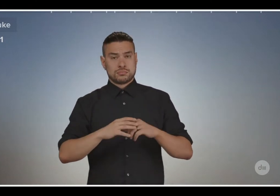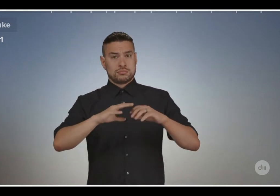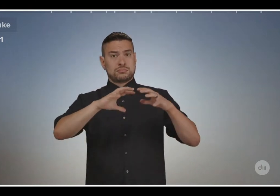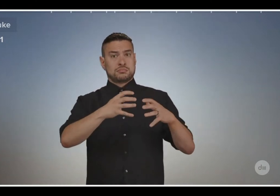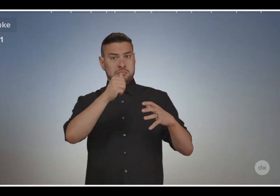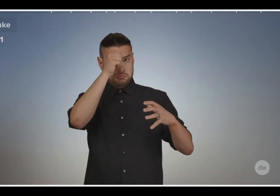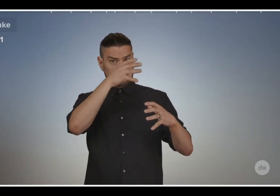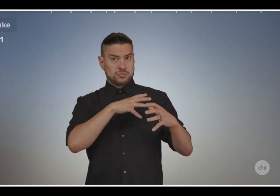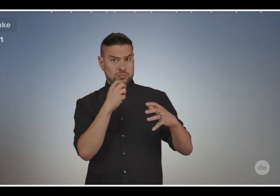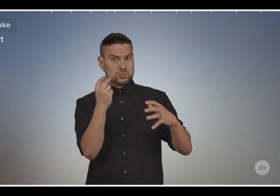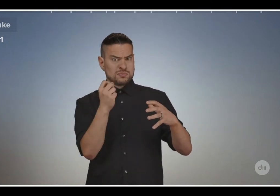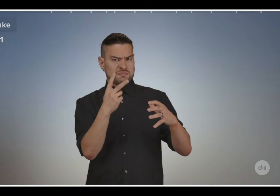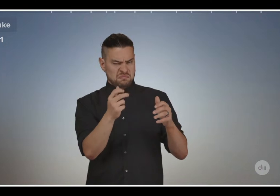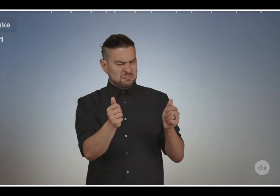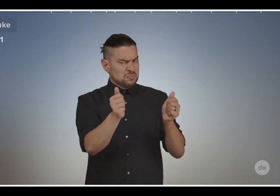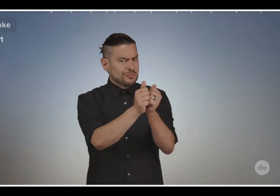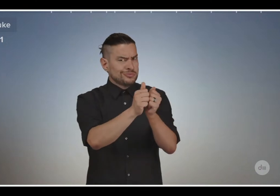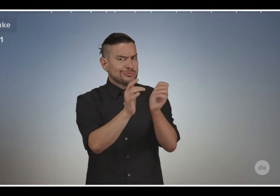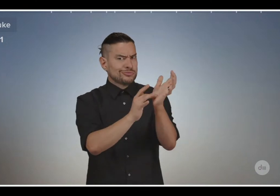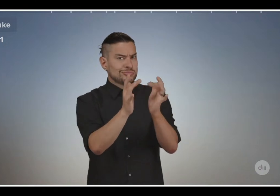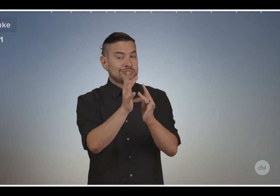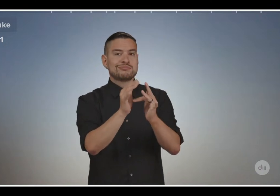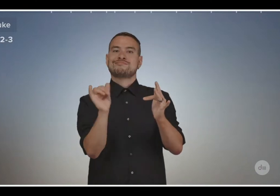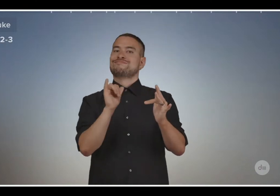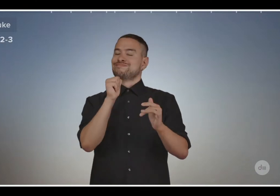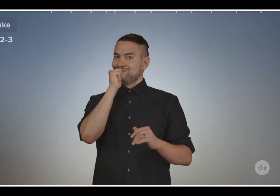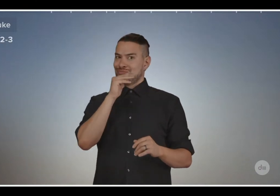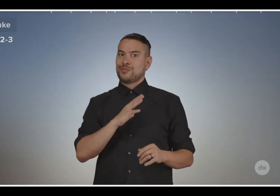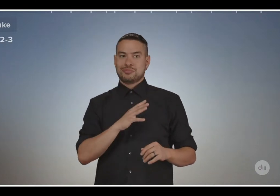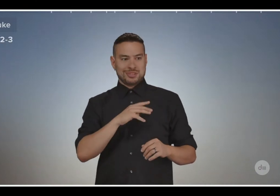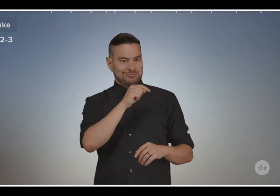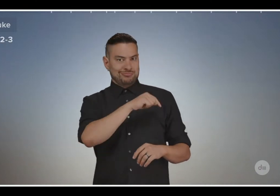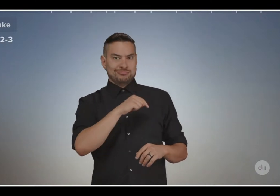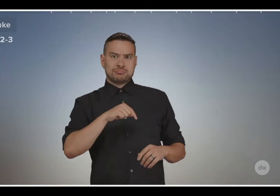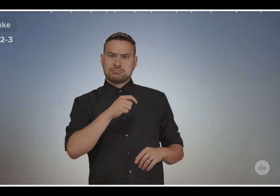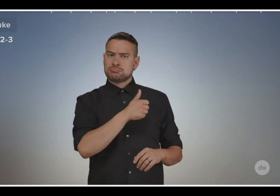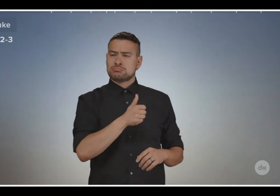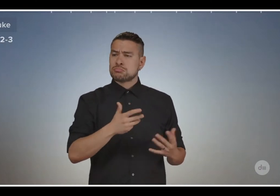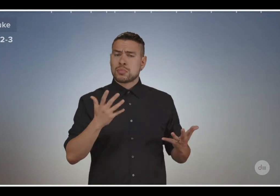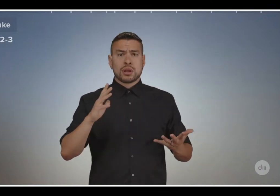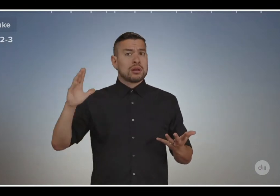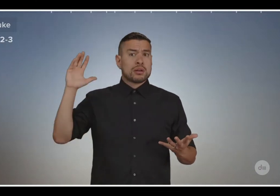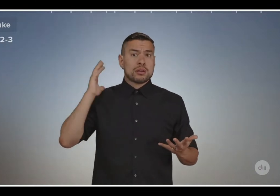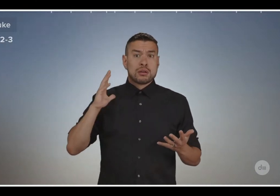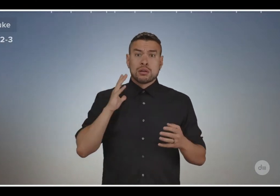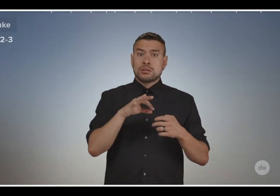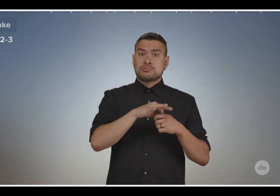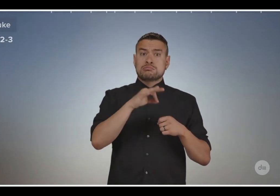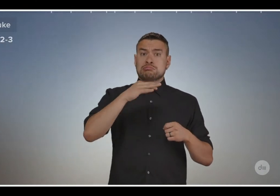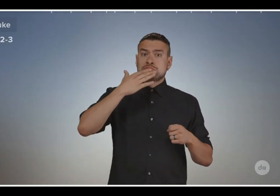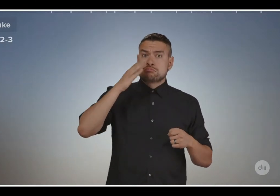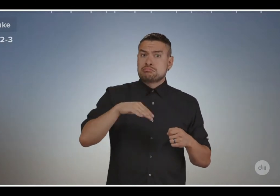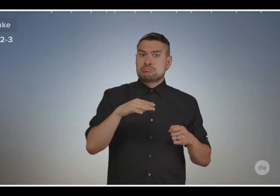Jesus told the people a message from God, the good news about God's kingdom. The 12 apostles were with